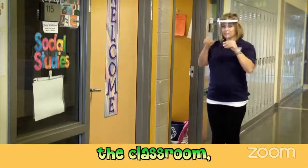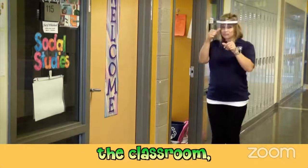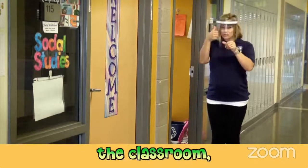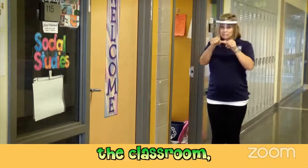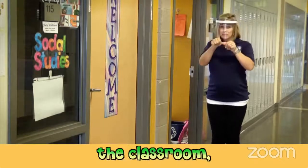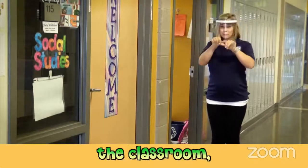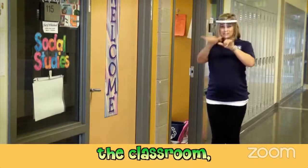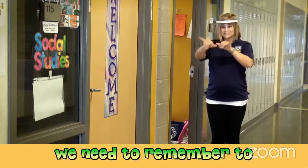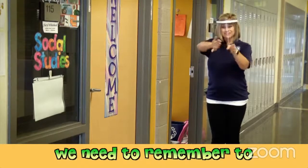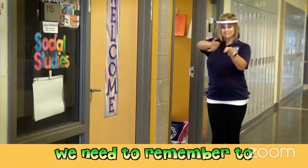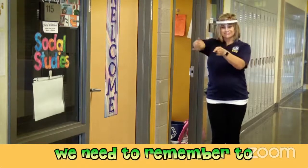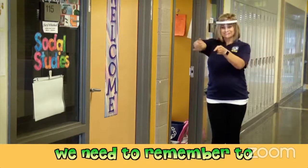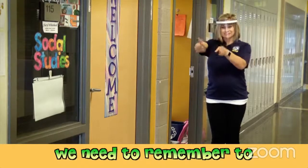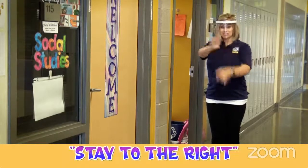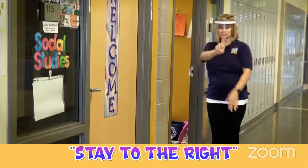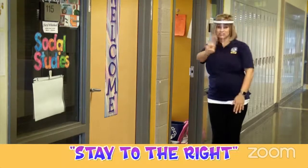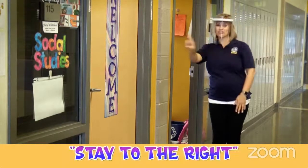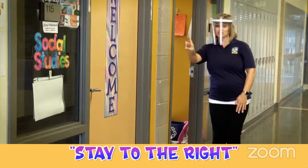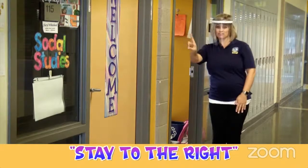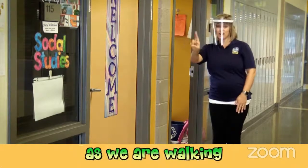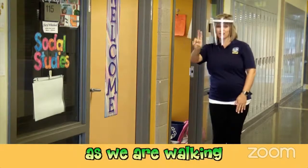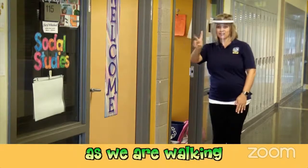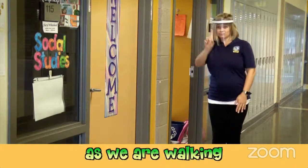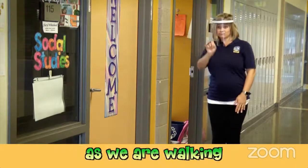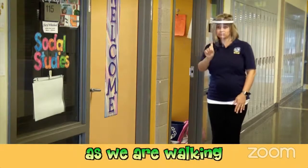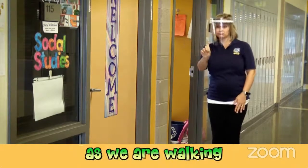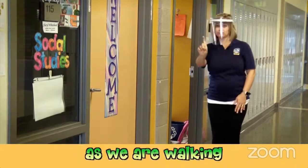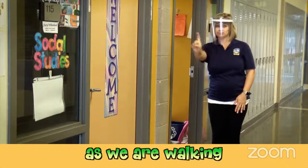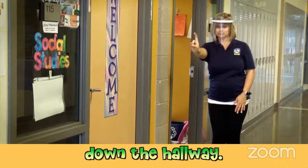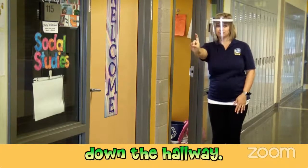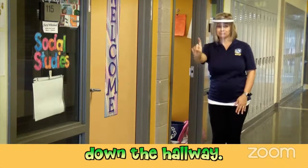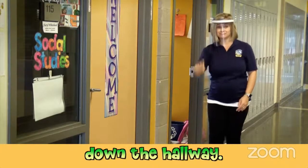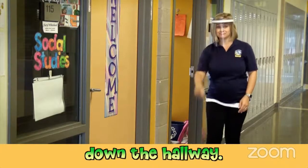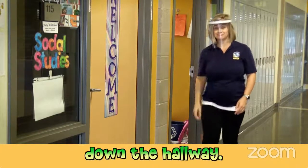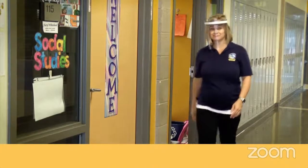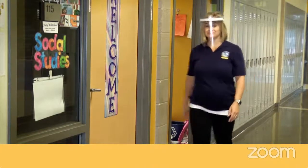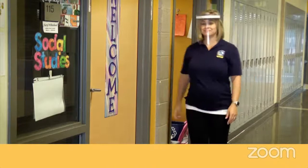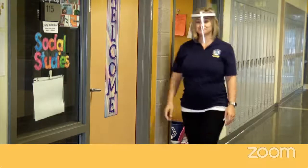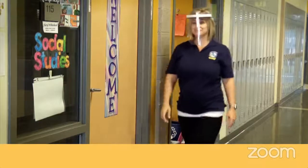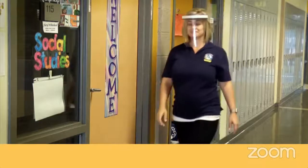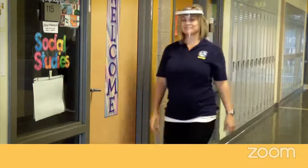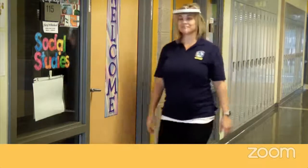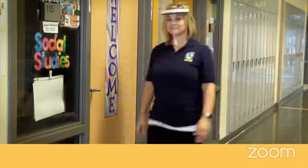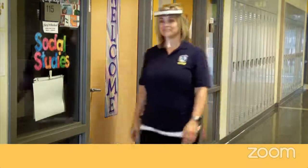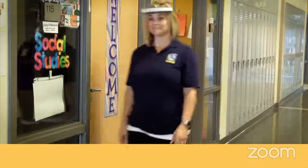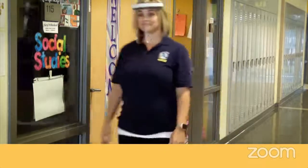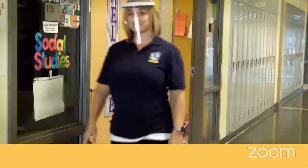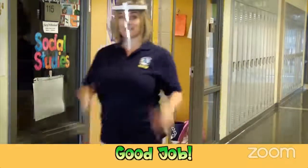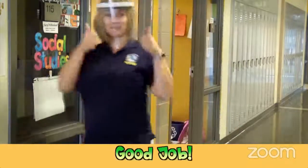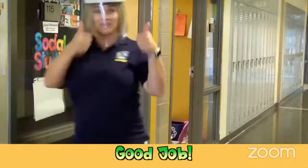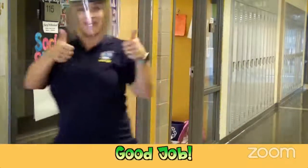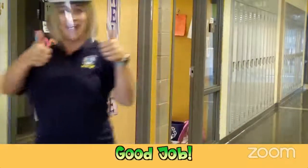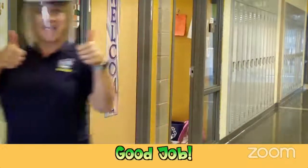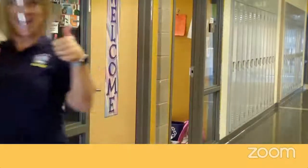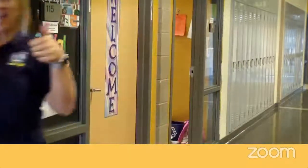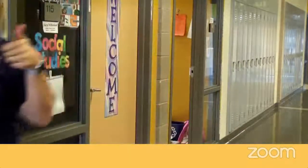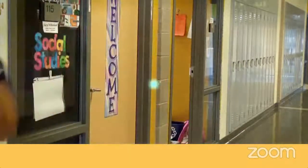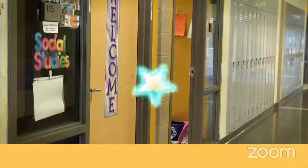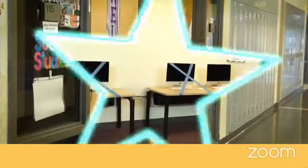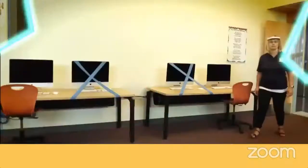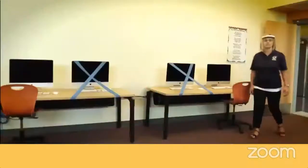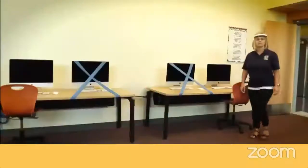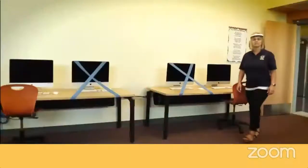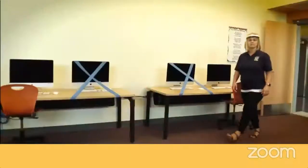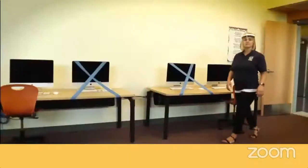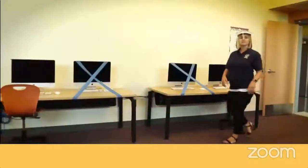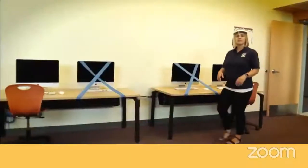I'm leaving the classroom, we need to remember to stay to the right as we are walking down the hallway. Good job.